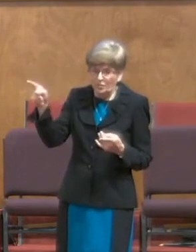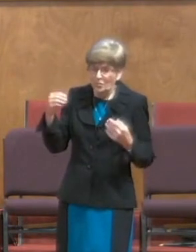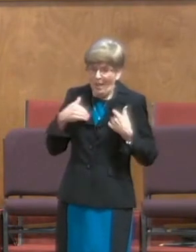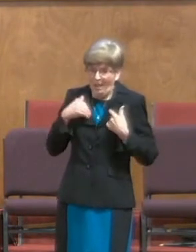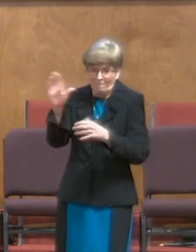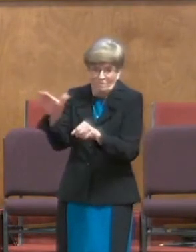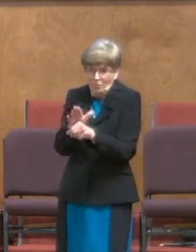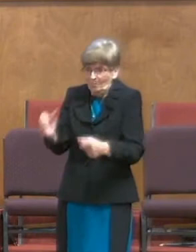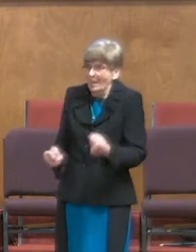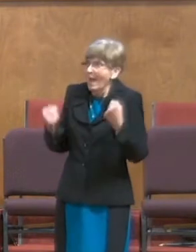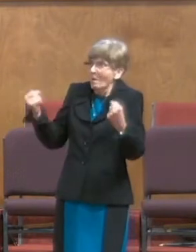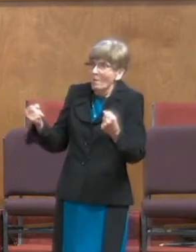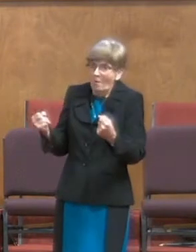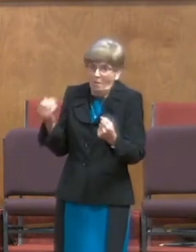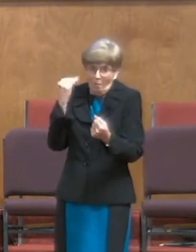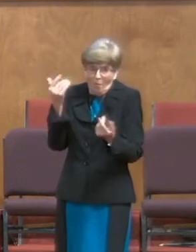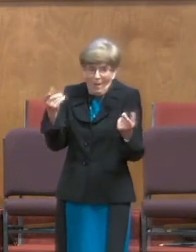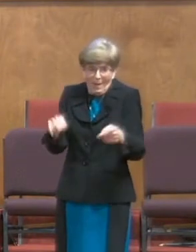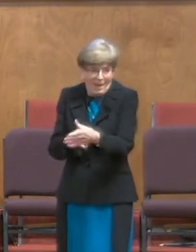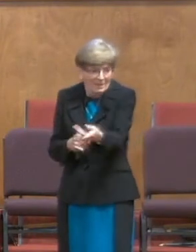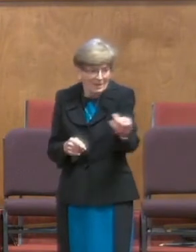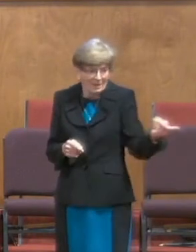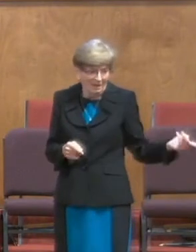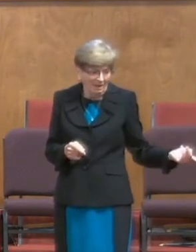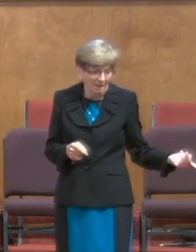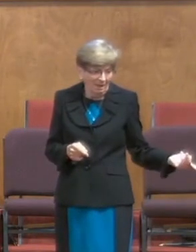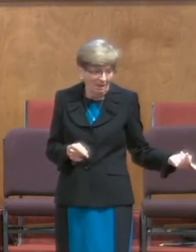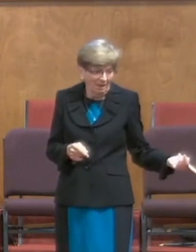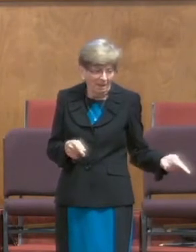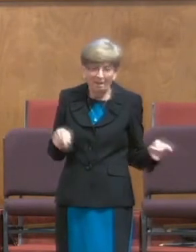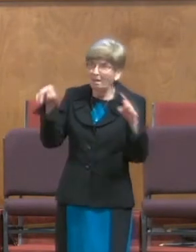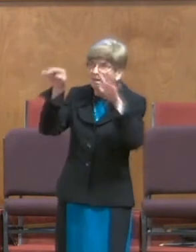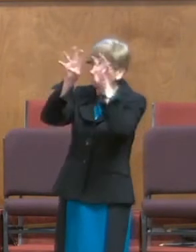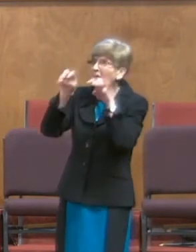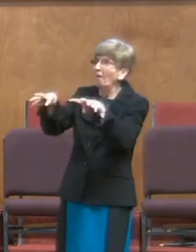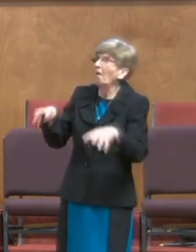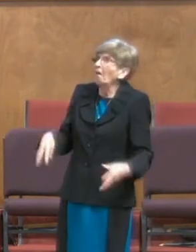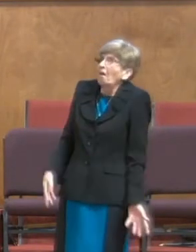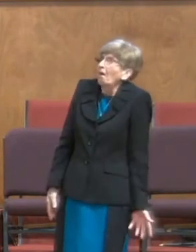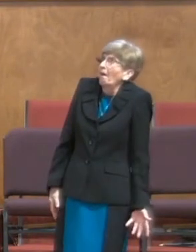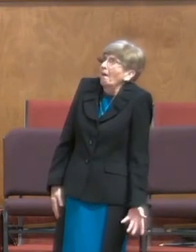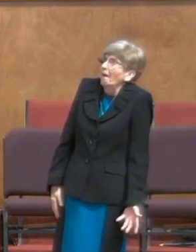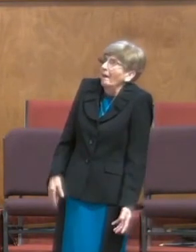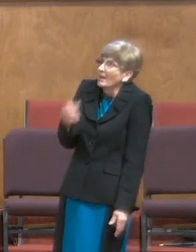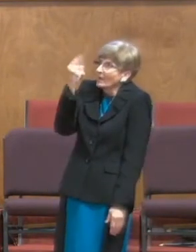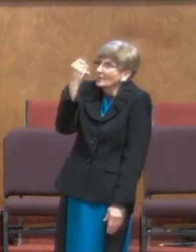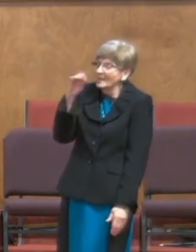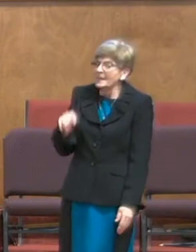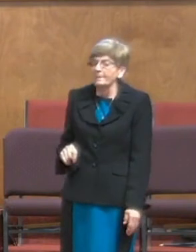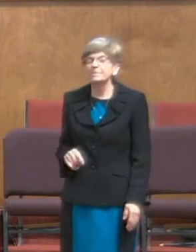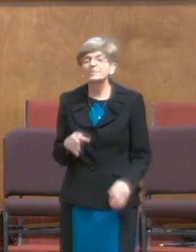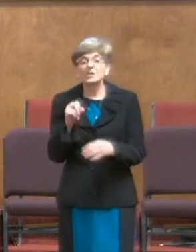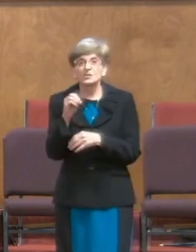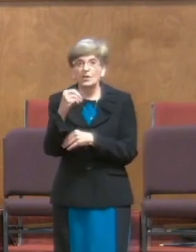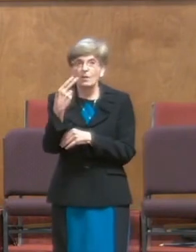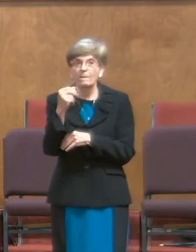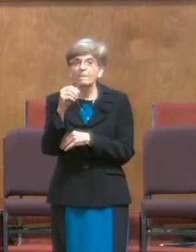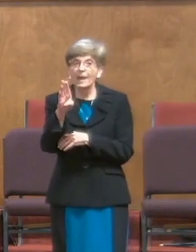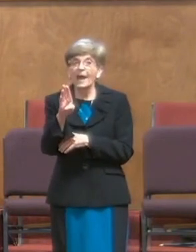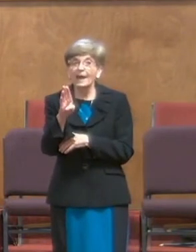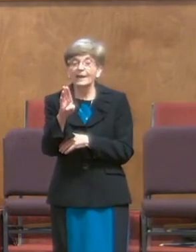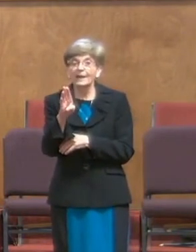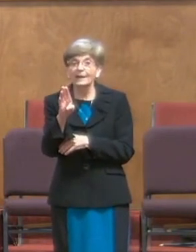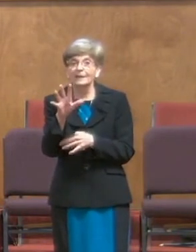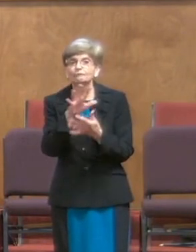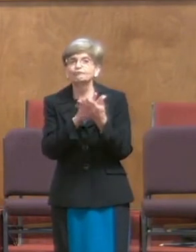things, then I'm perplexed. I don't get it. And so Habakkuk has